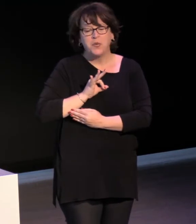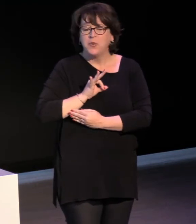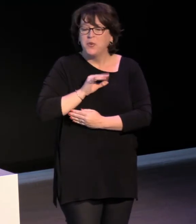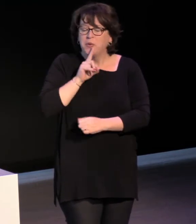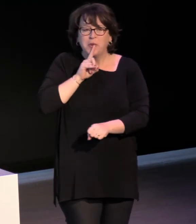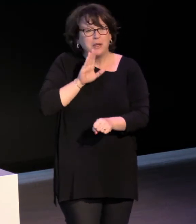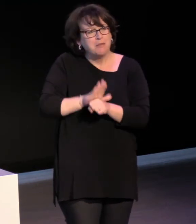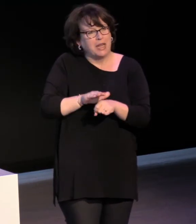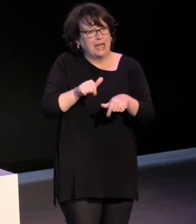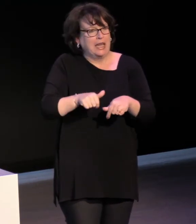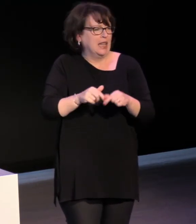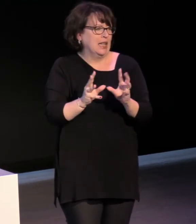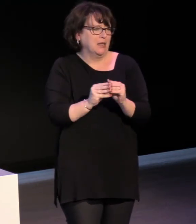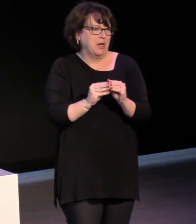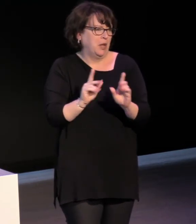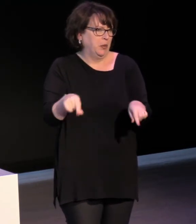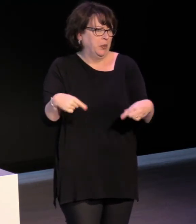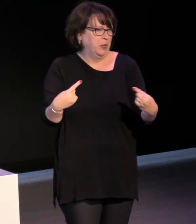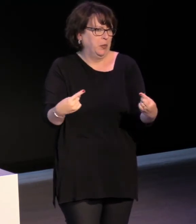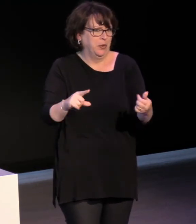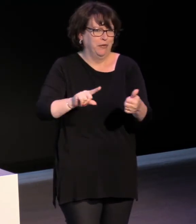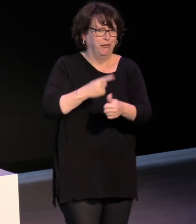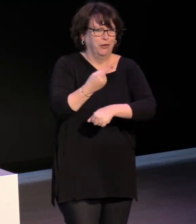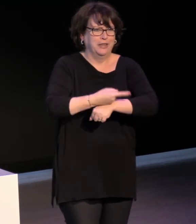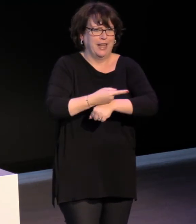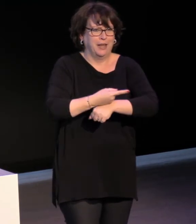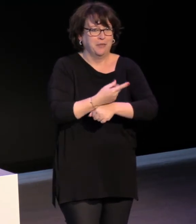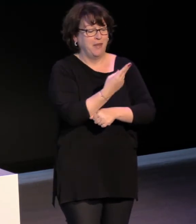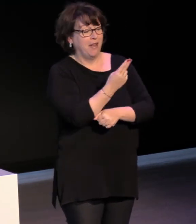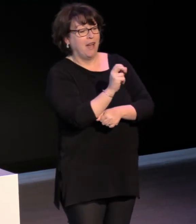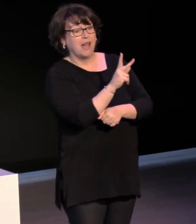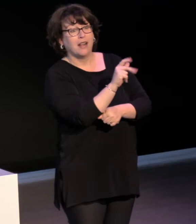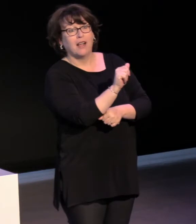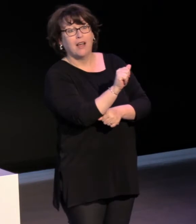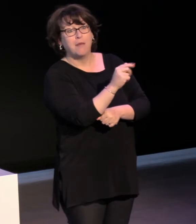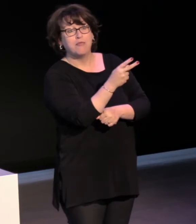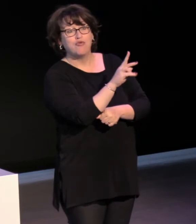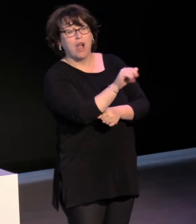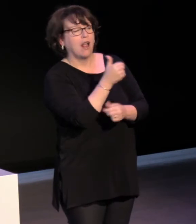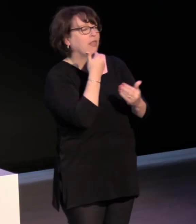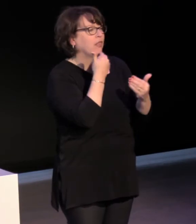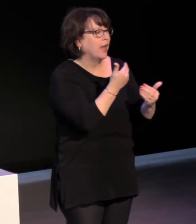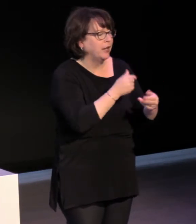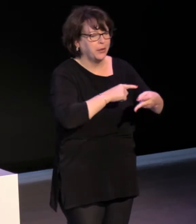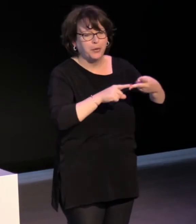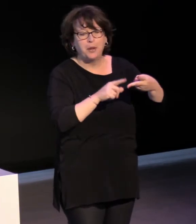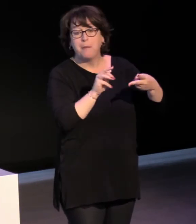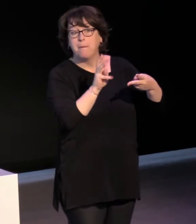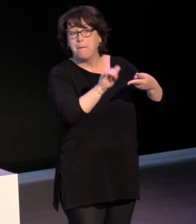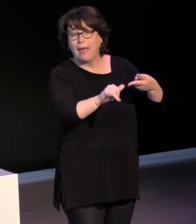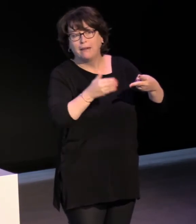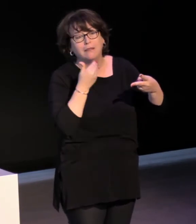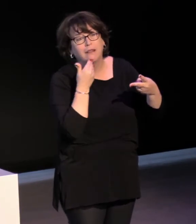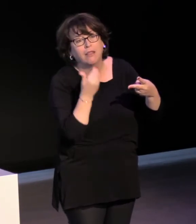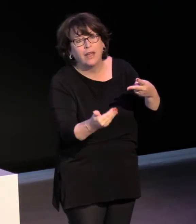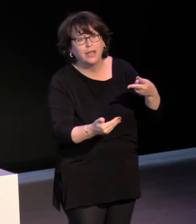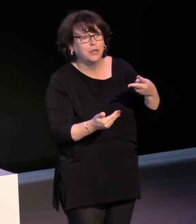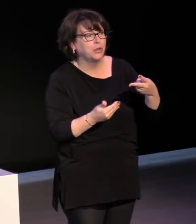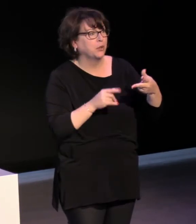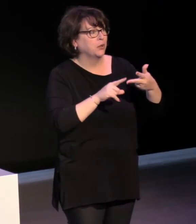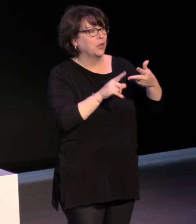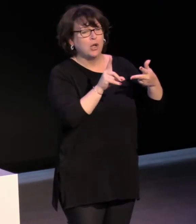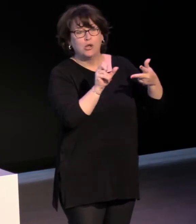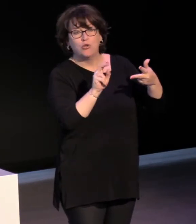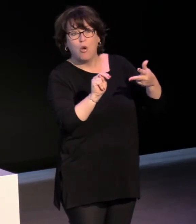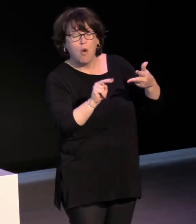devoted to this beyond measure since day one. So to Hanako Bry, thank you. To Manny Martinez, Joy